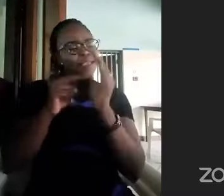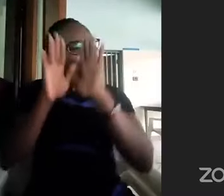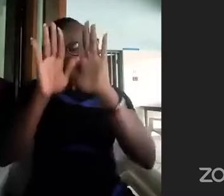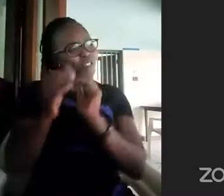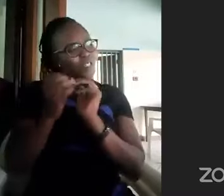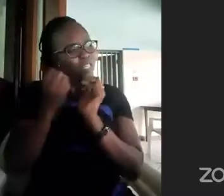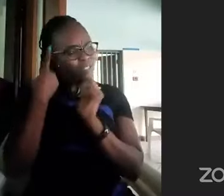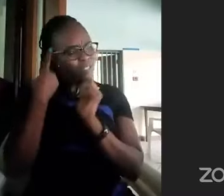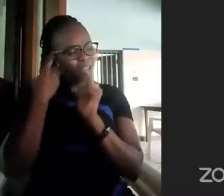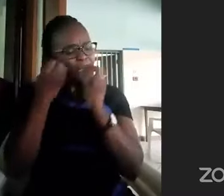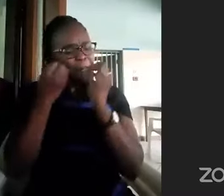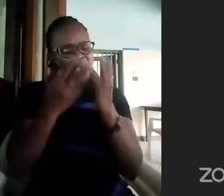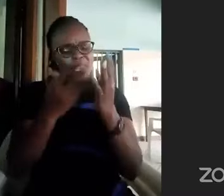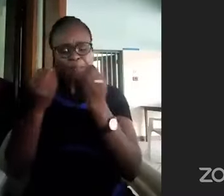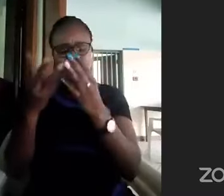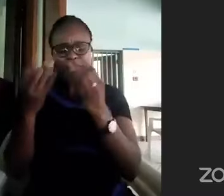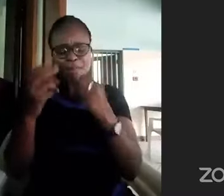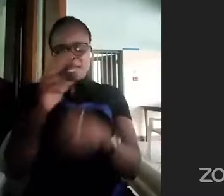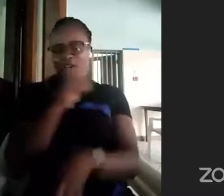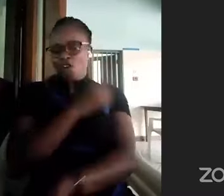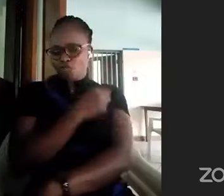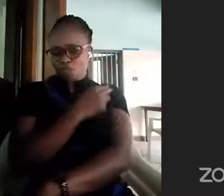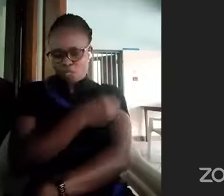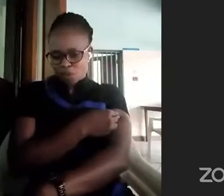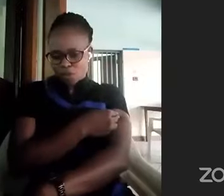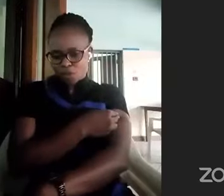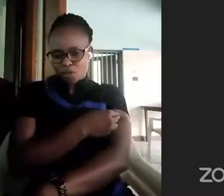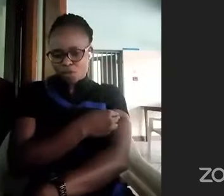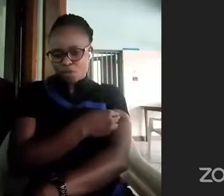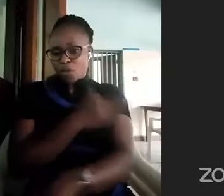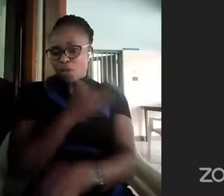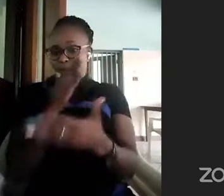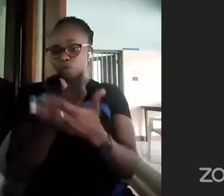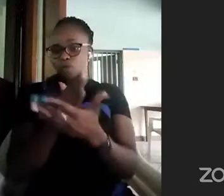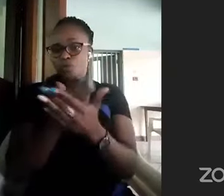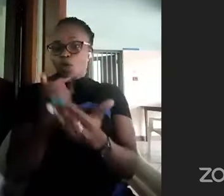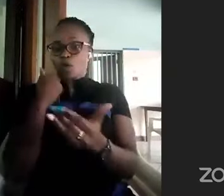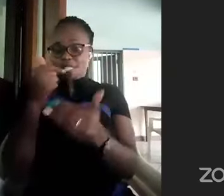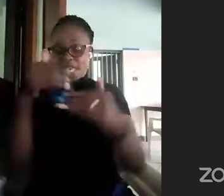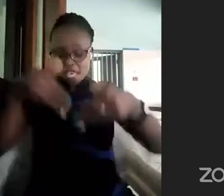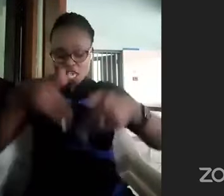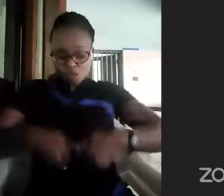facilities, as much as we say we are having youth-friendly health centers, as much as we're saying we are having